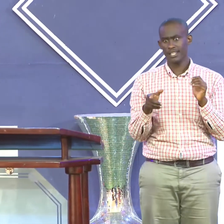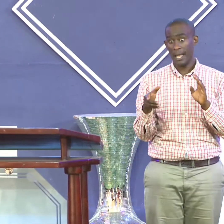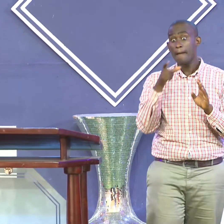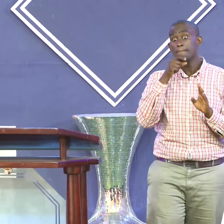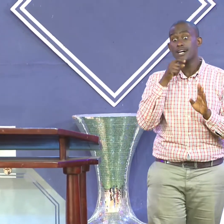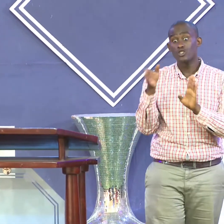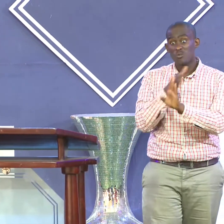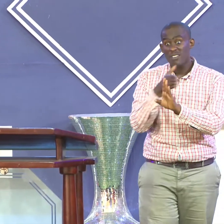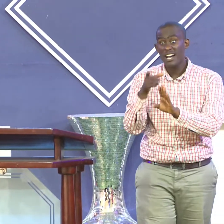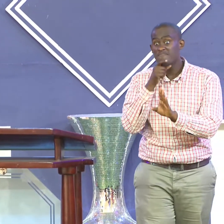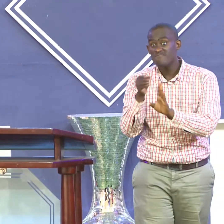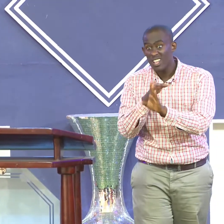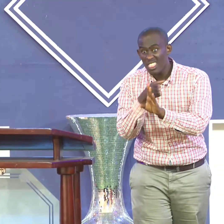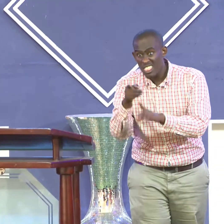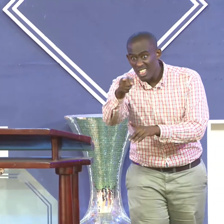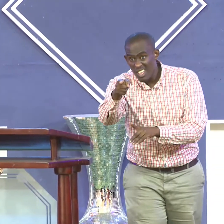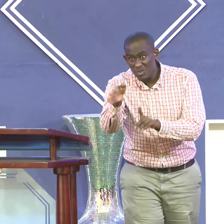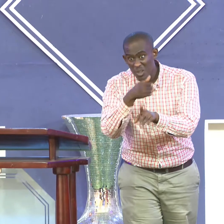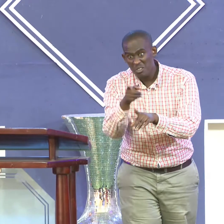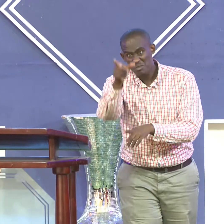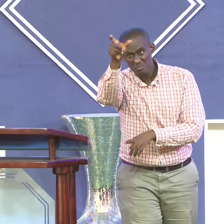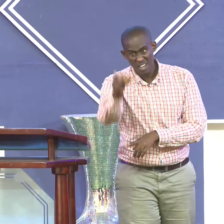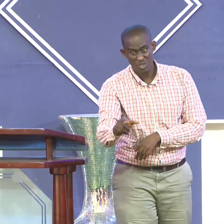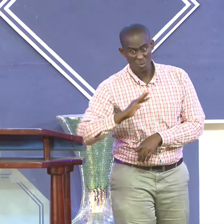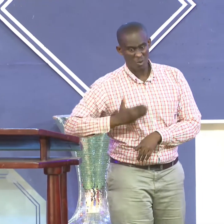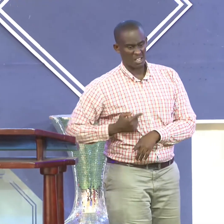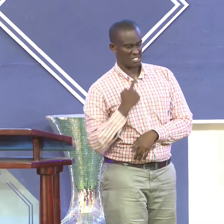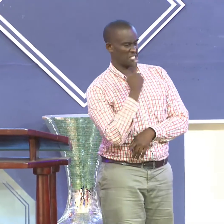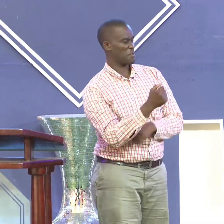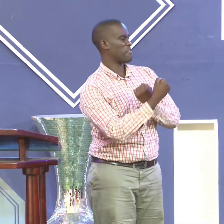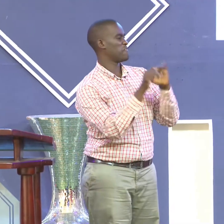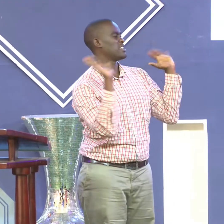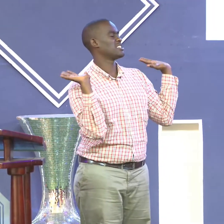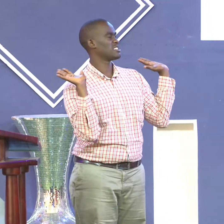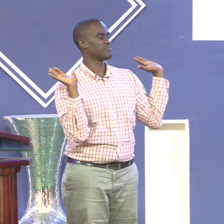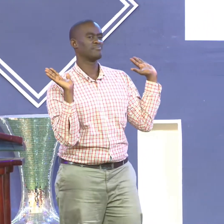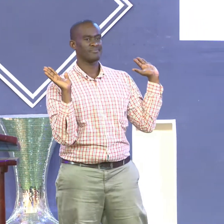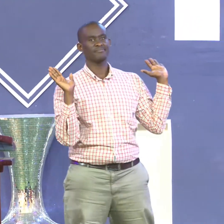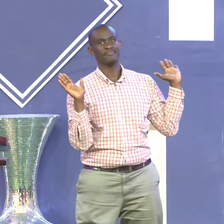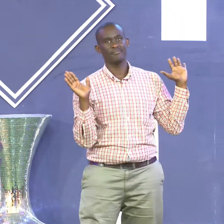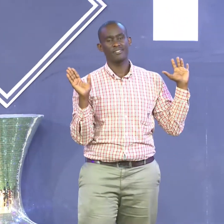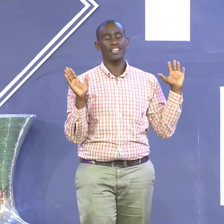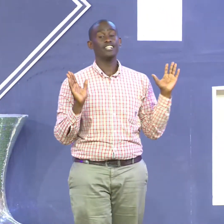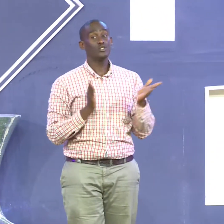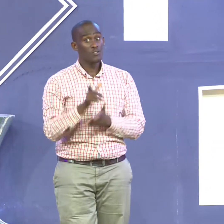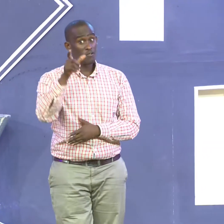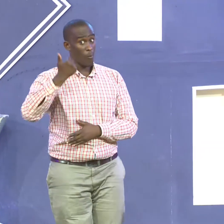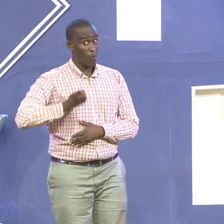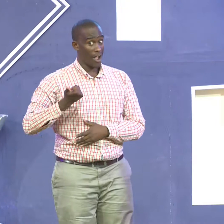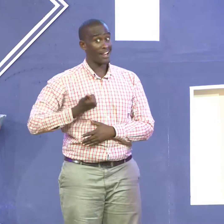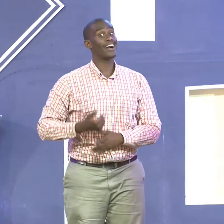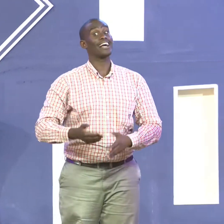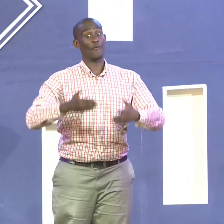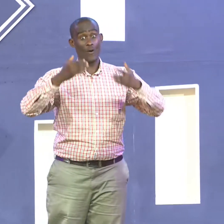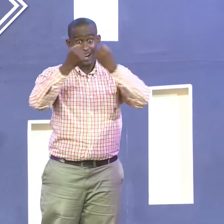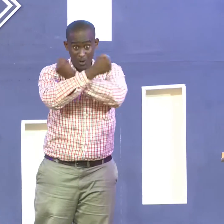When the man tells you, you tell him, I'm saved. Praise the Lord. And indeed